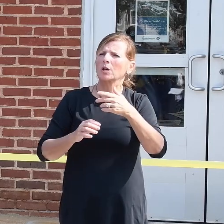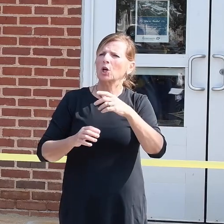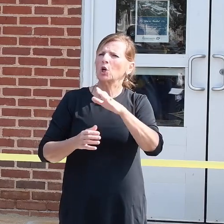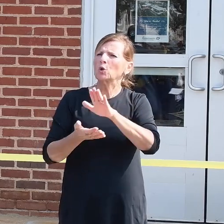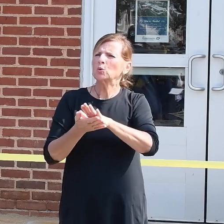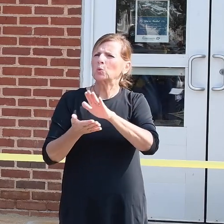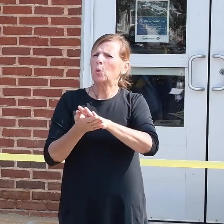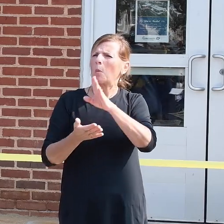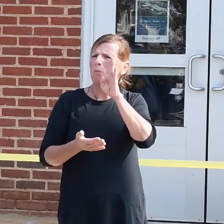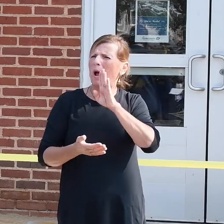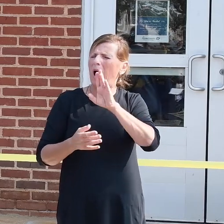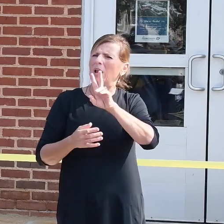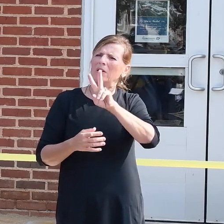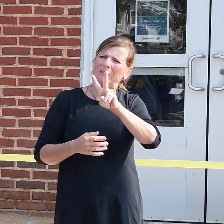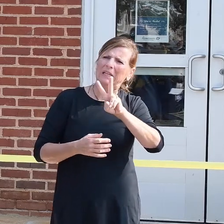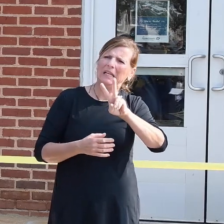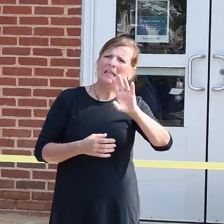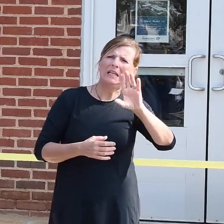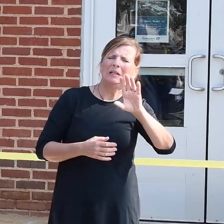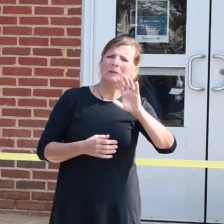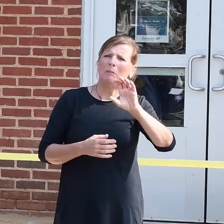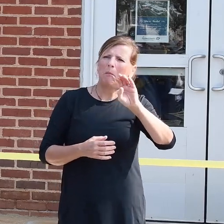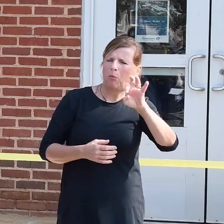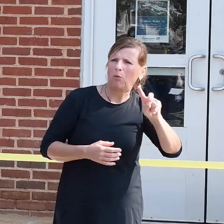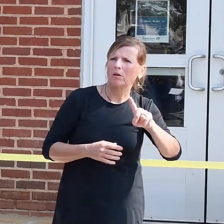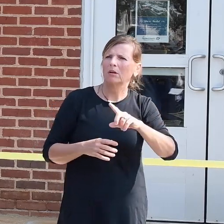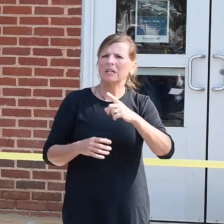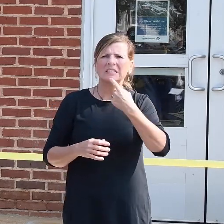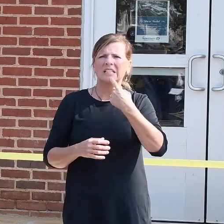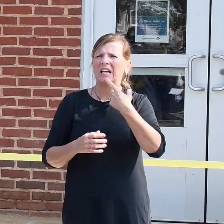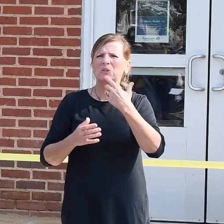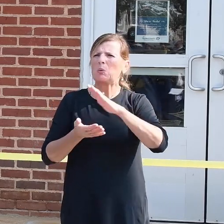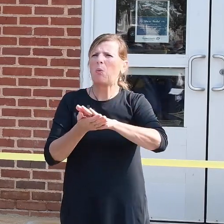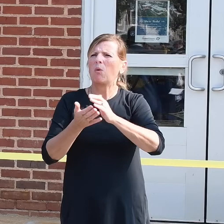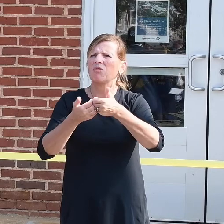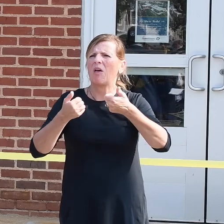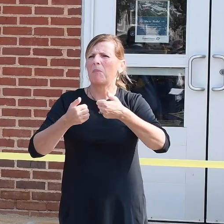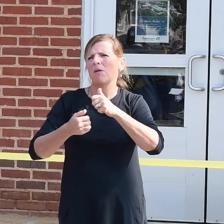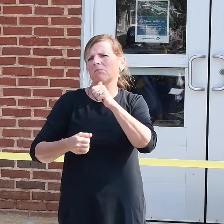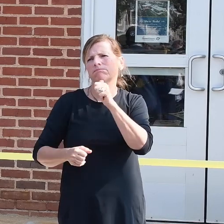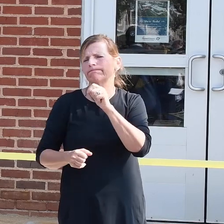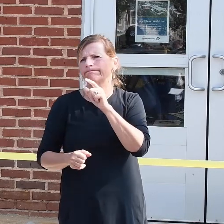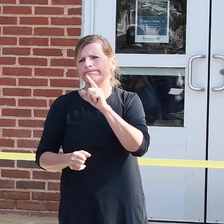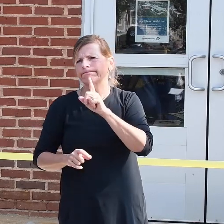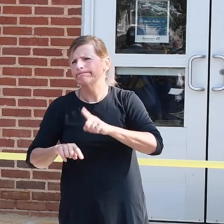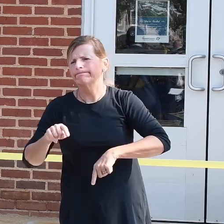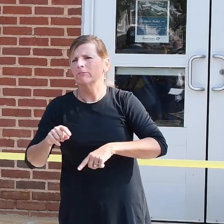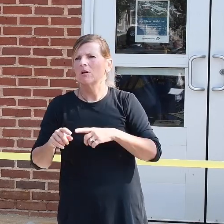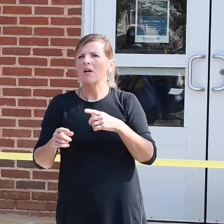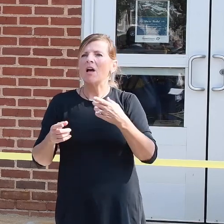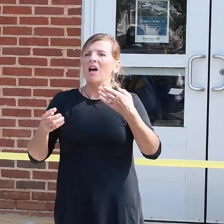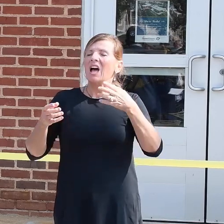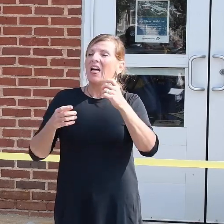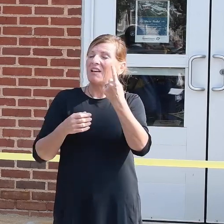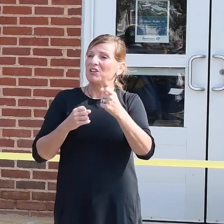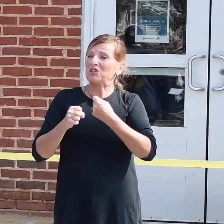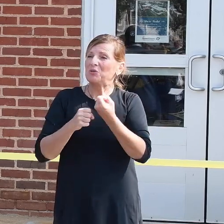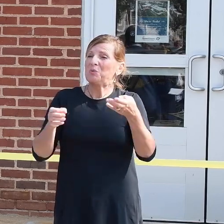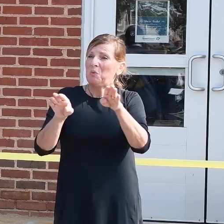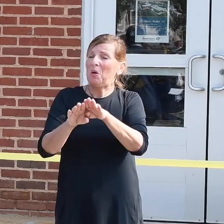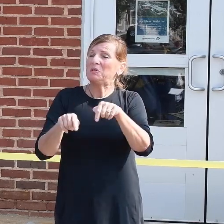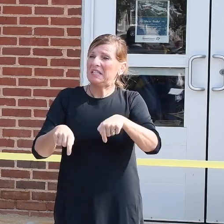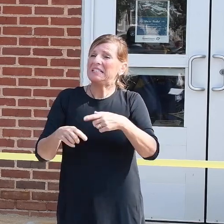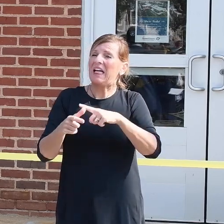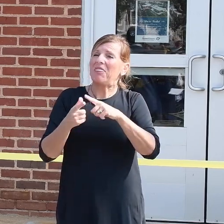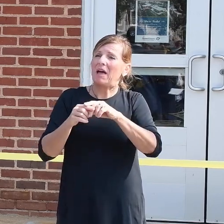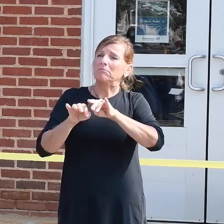by race were unconstitutional. Still, it took 11 long years to close this facility and allow black students to attend other schools